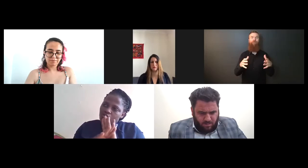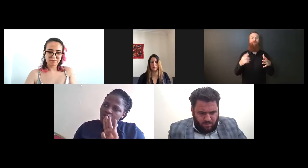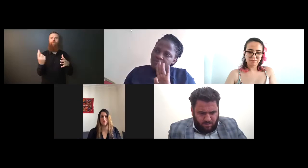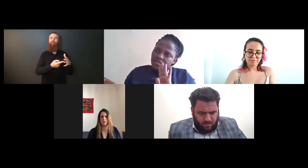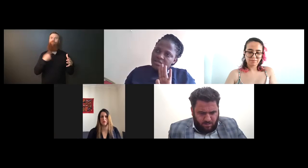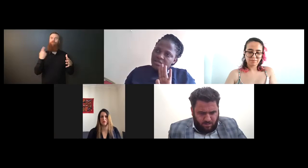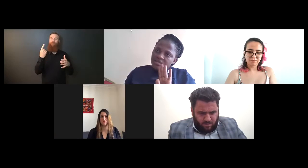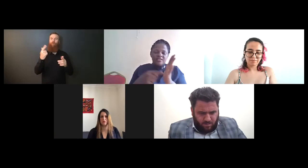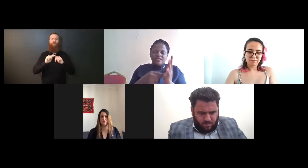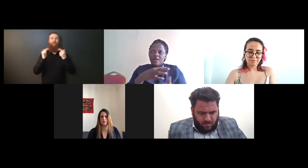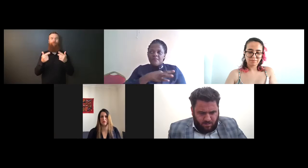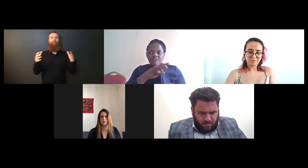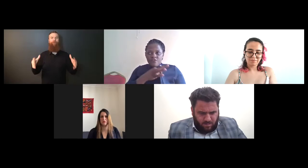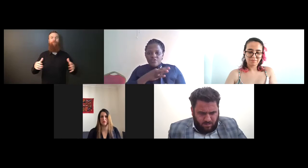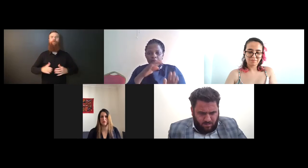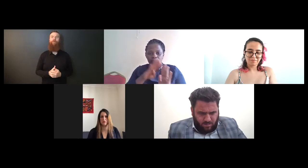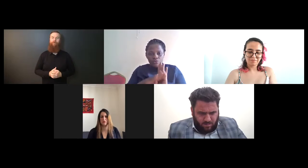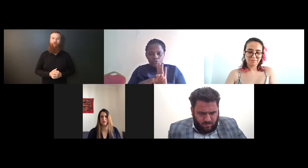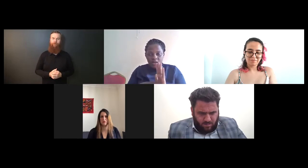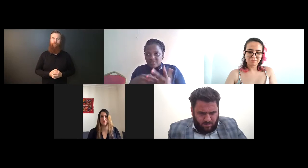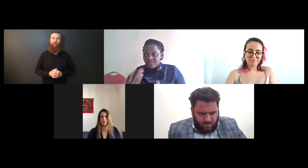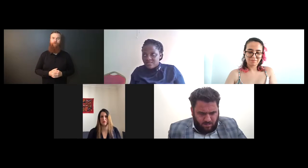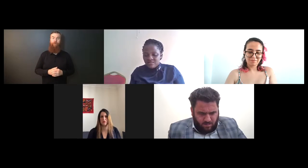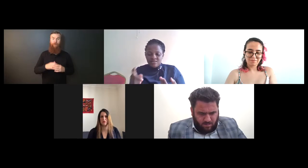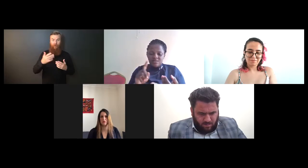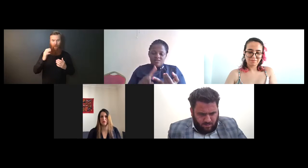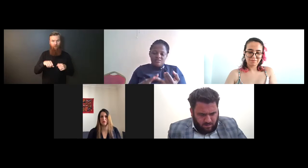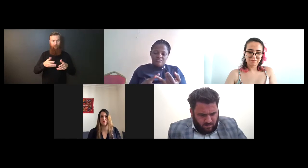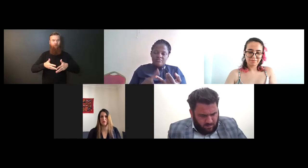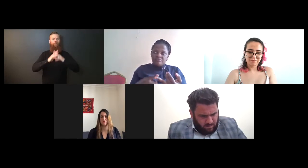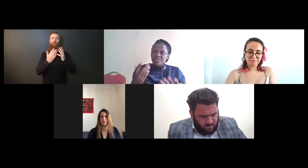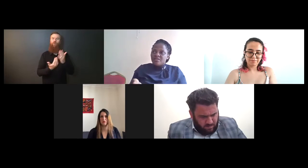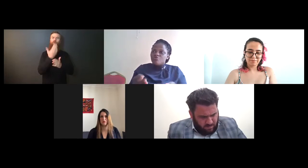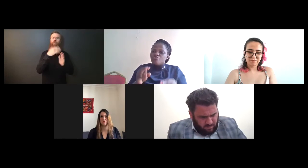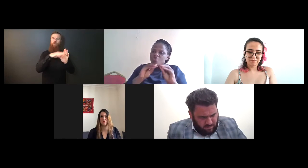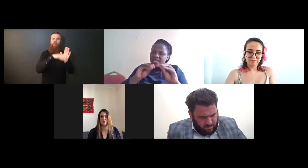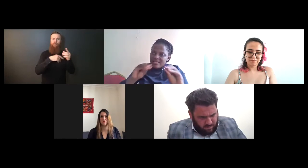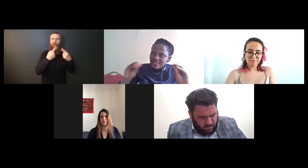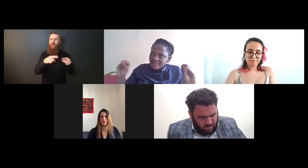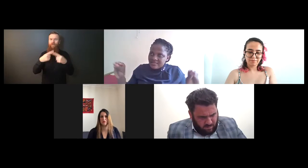establish different programs. For example, volunteering programs,